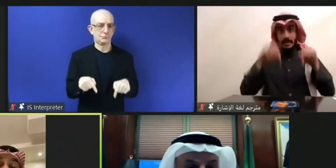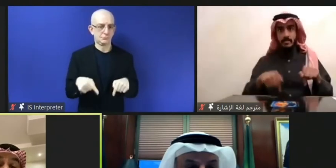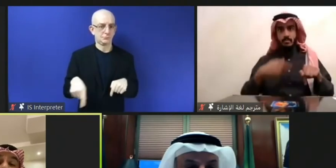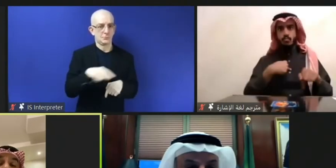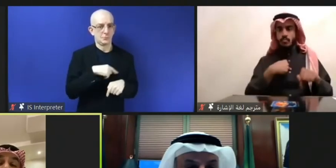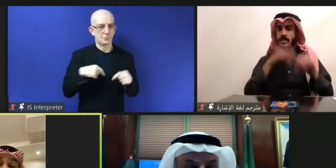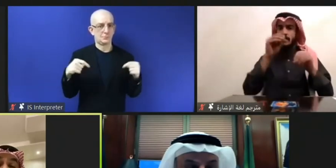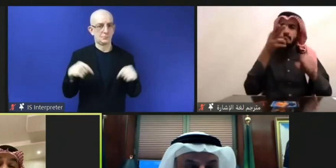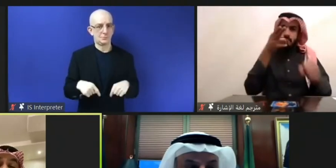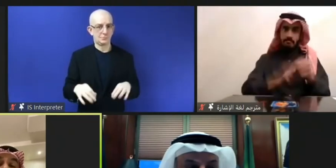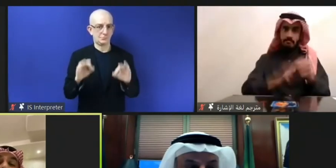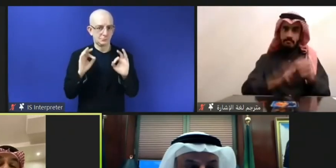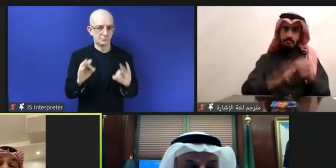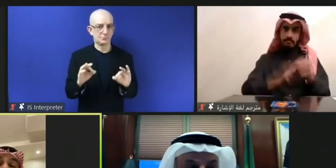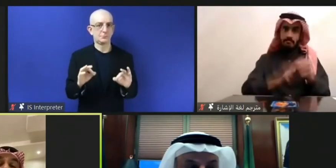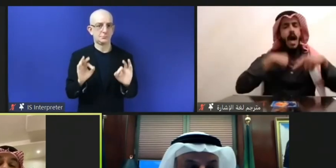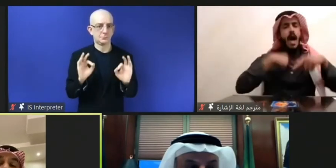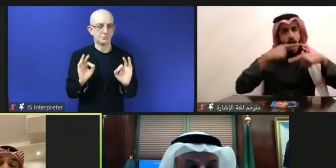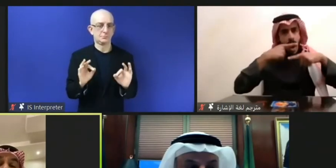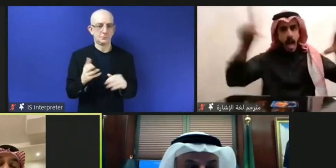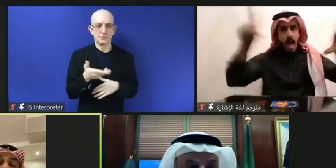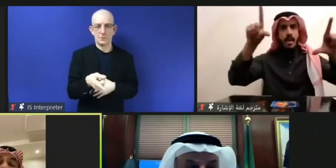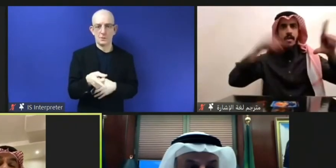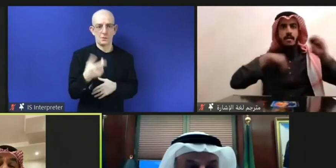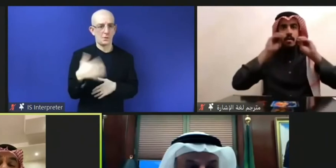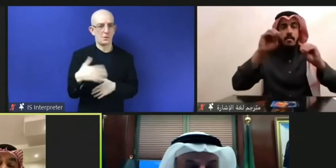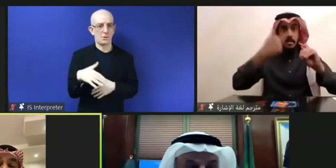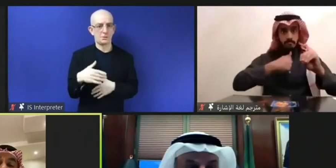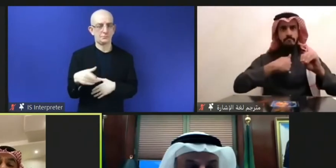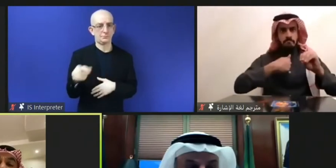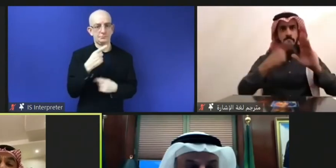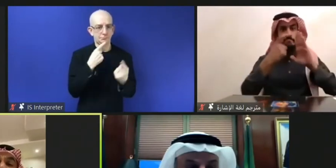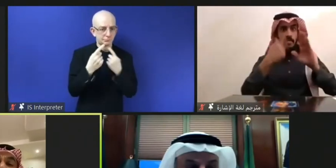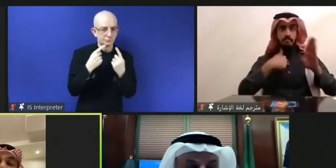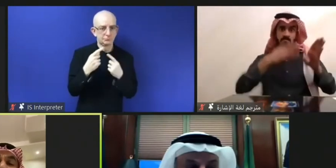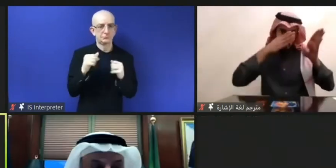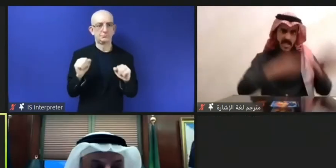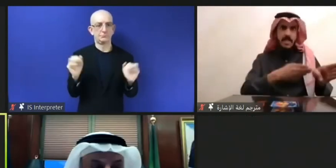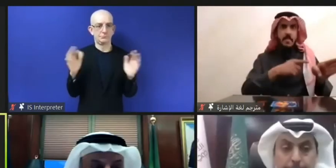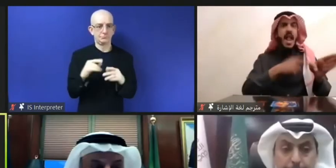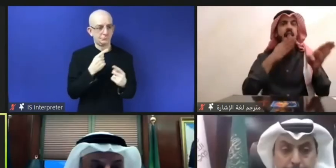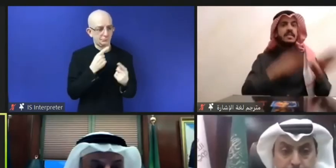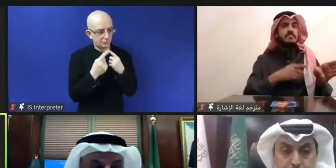very committed to work with all international institutions to carry on